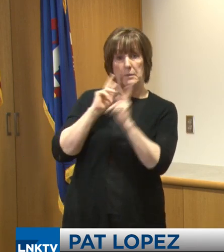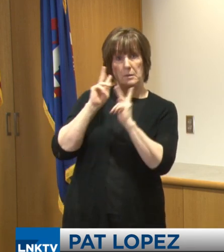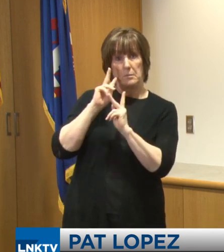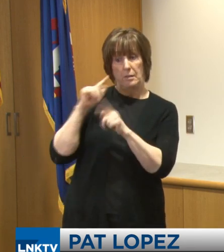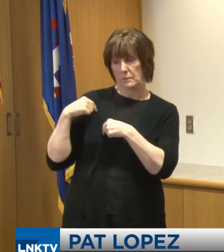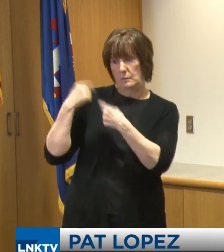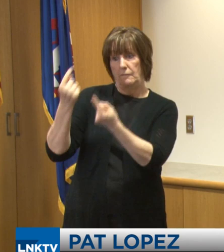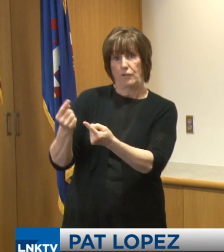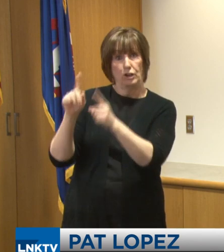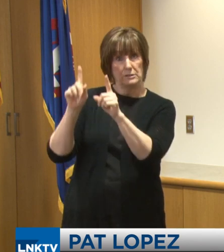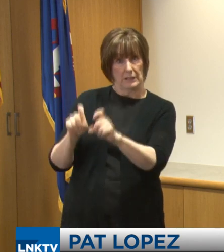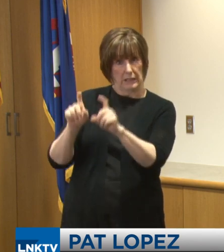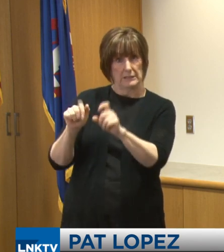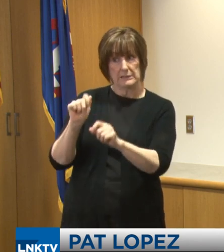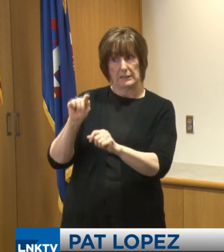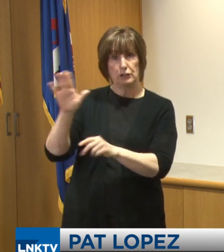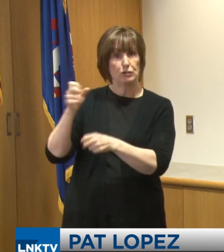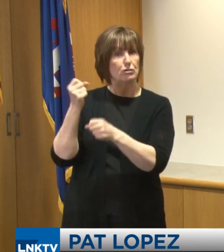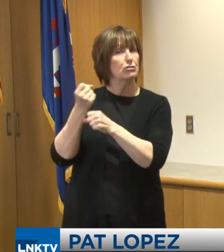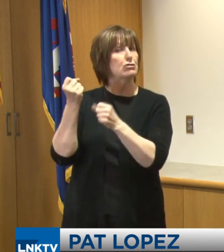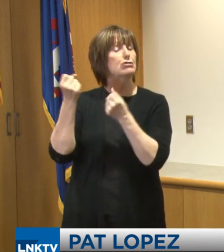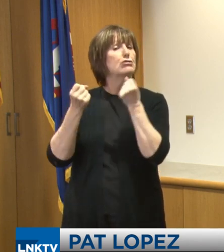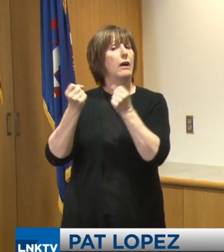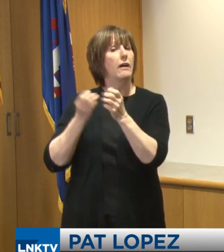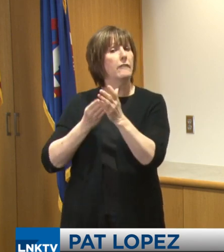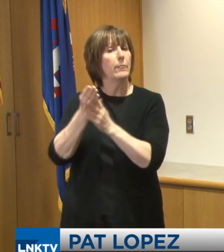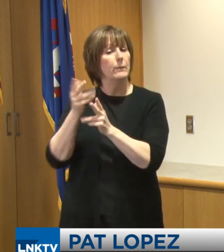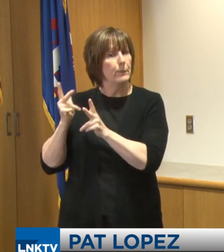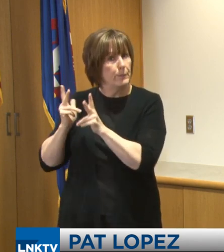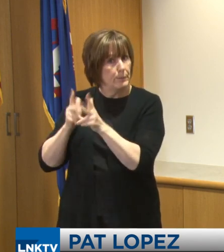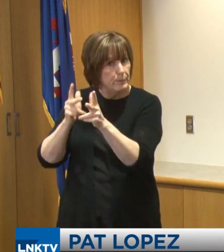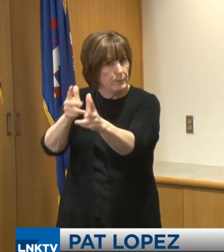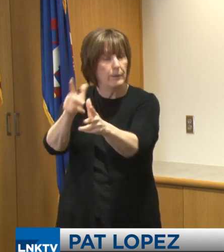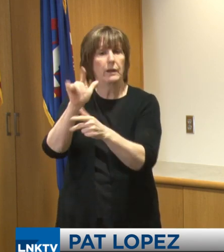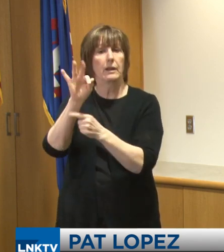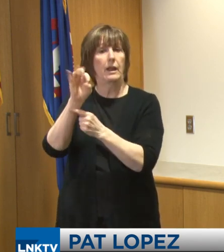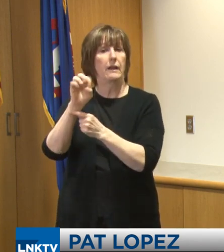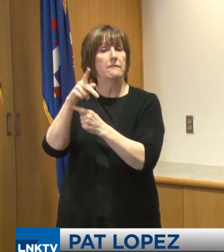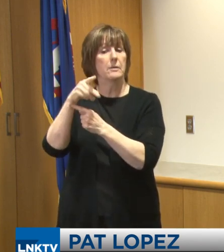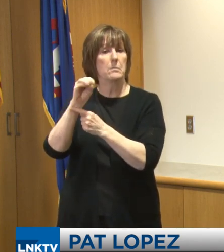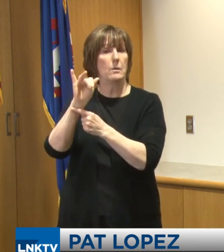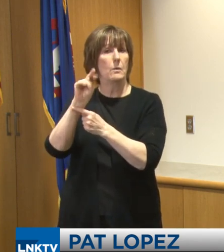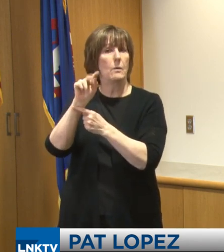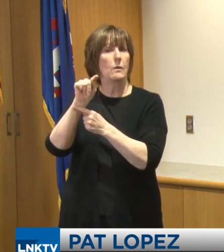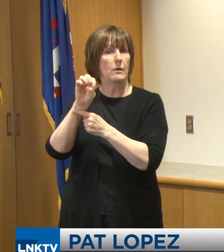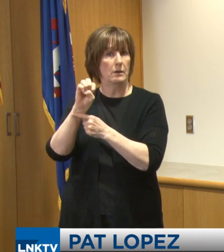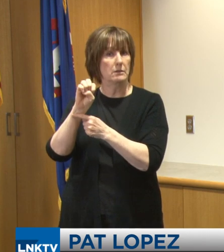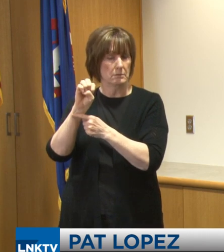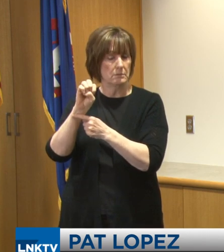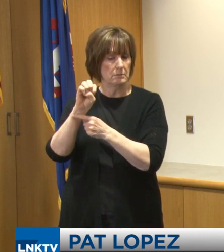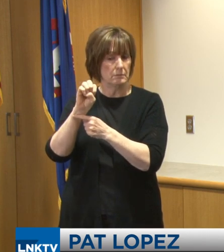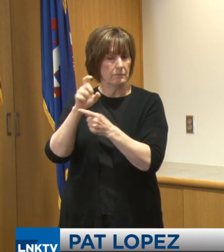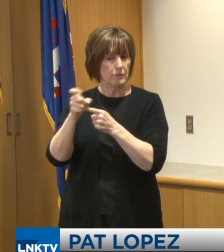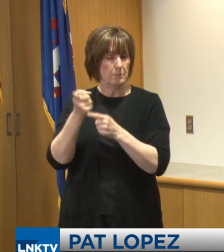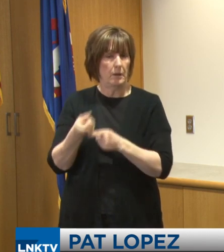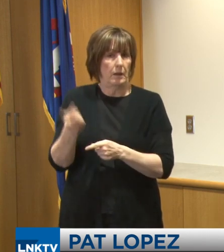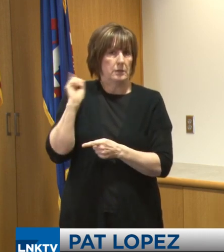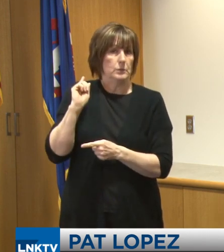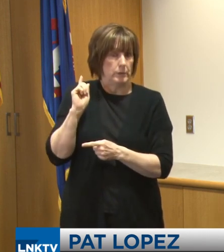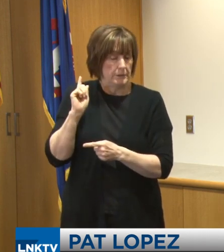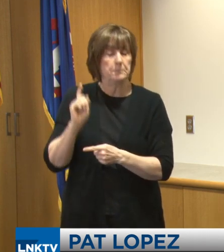for COVID-19 at its drive-in site at Life Point over that time period of last